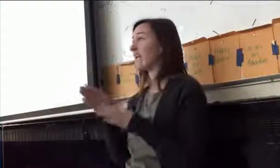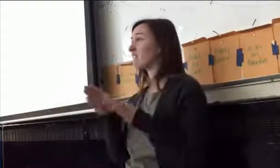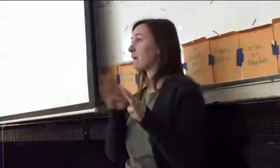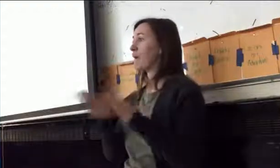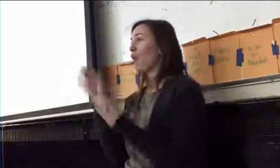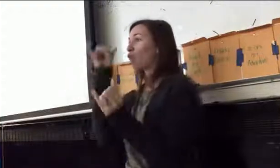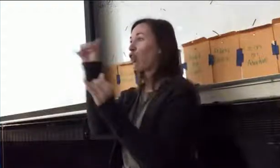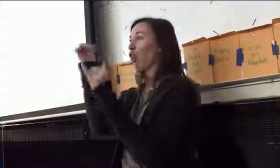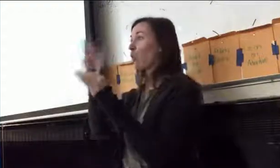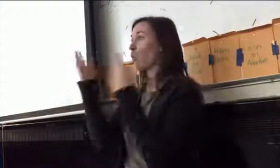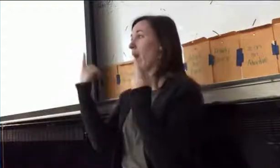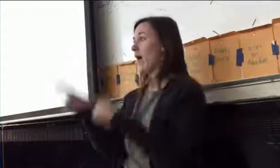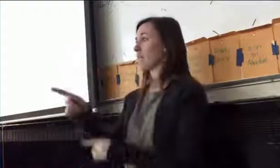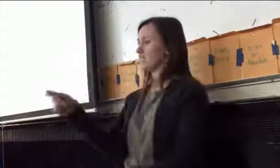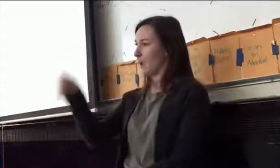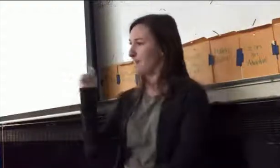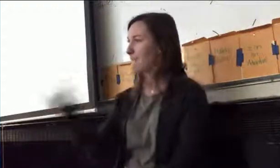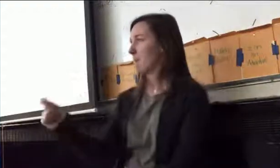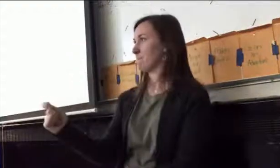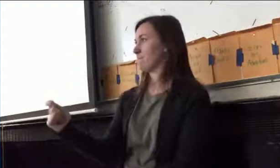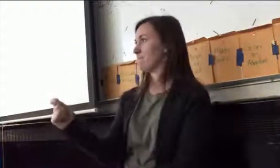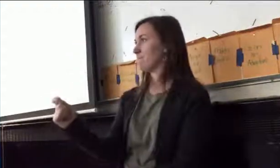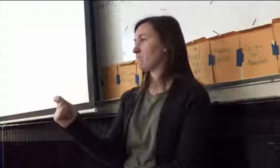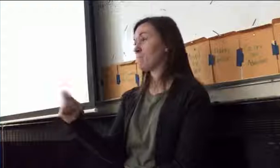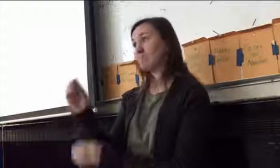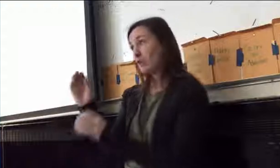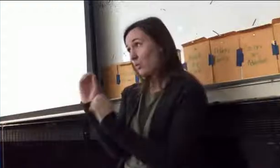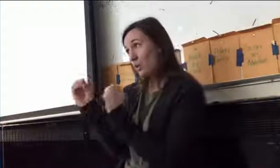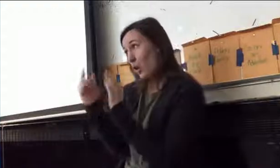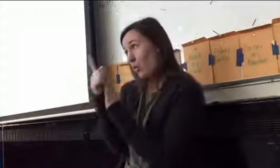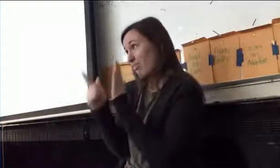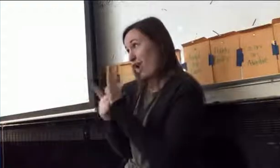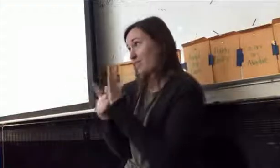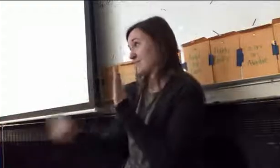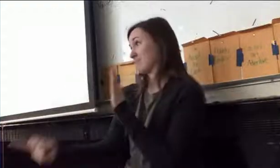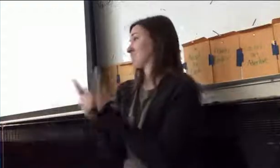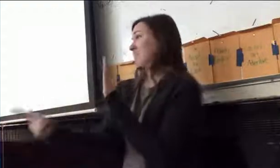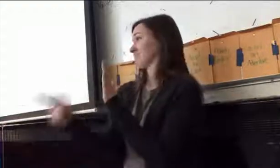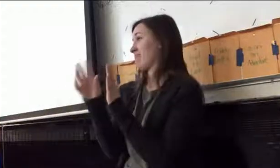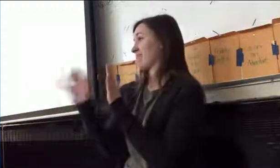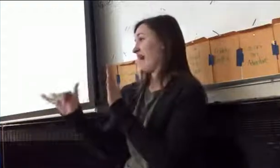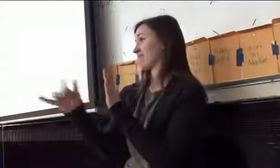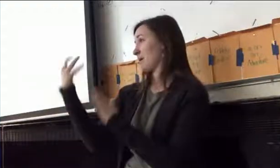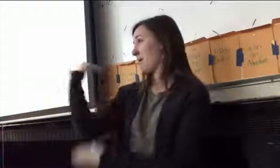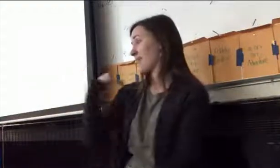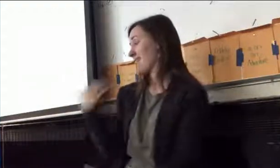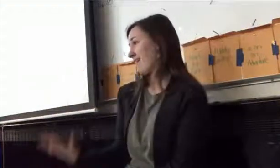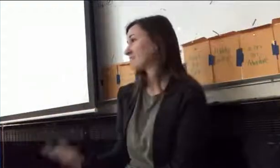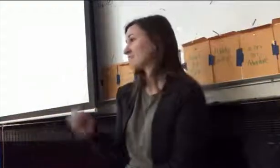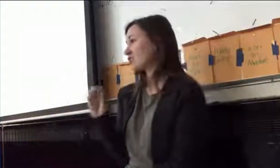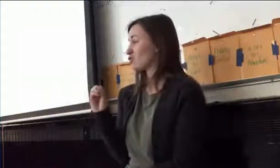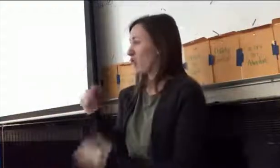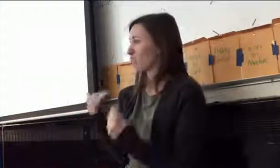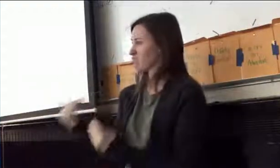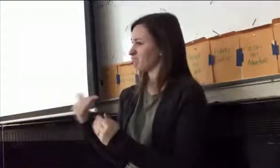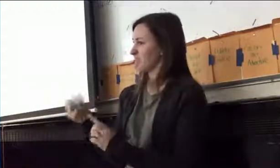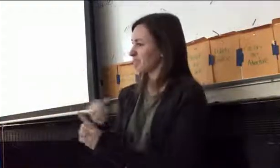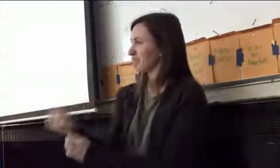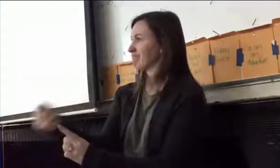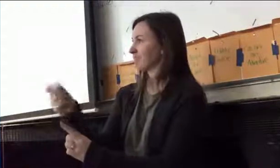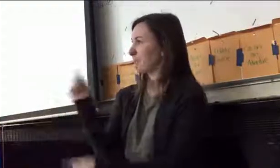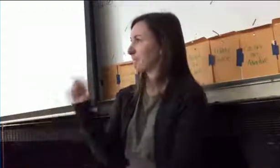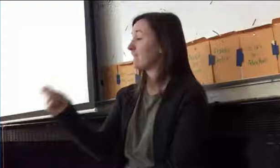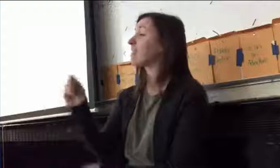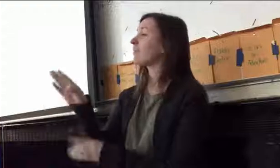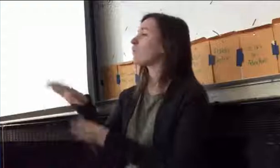happen? Smack them. There's no laws against it, so why not? One more thing I want to point out too is, first off, what are they